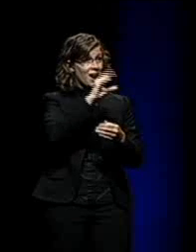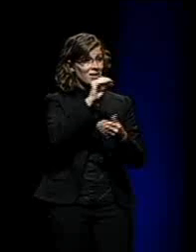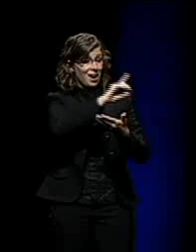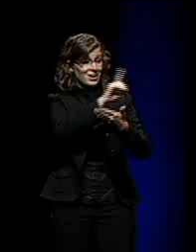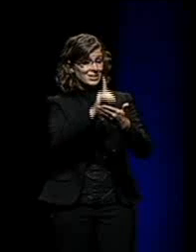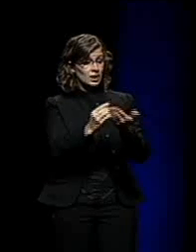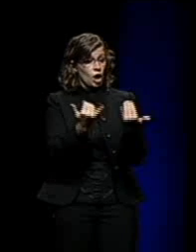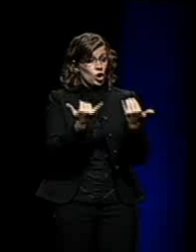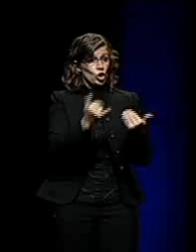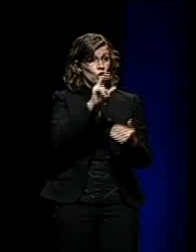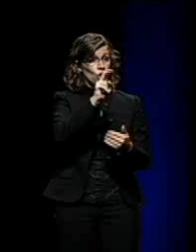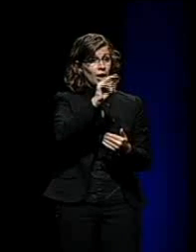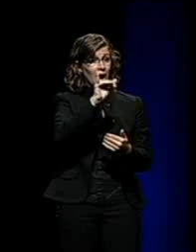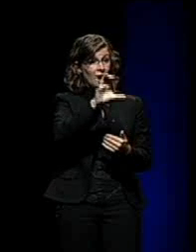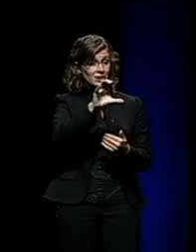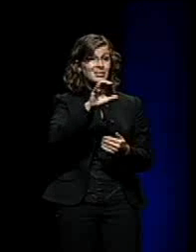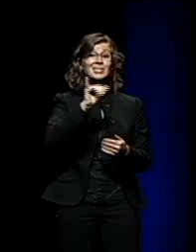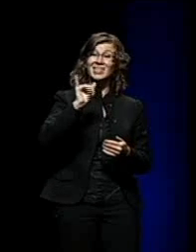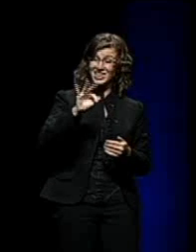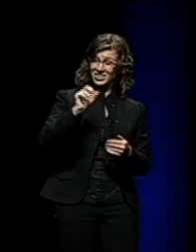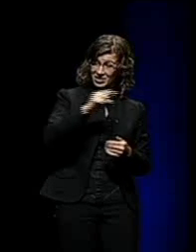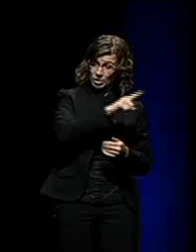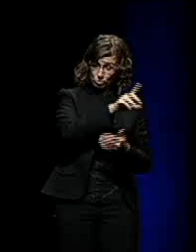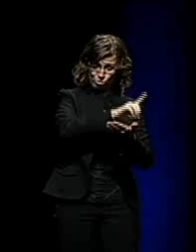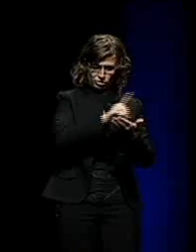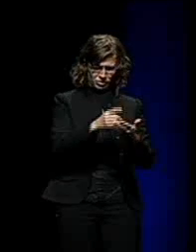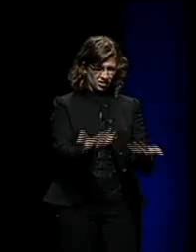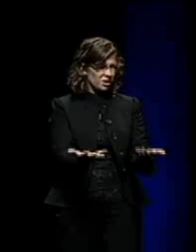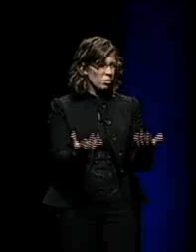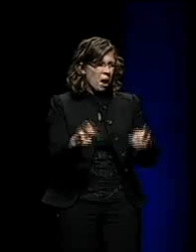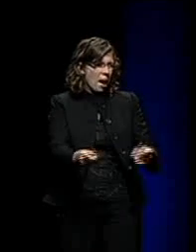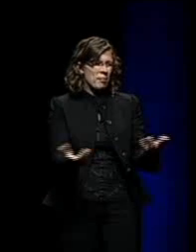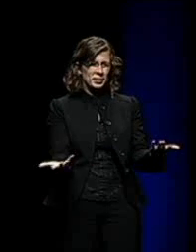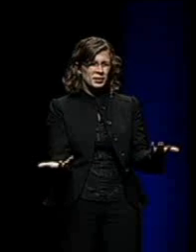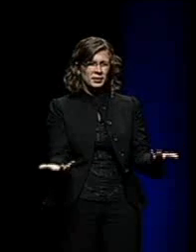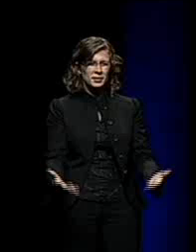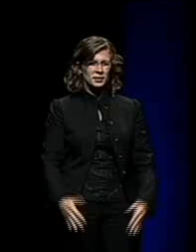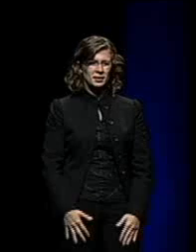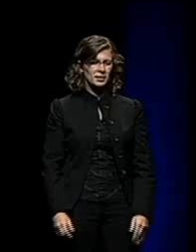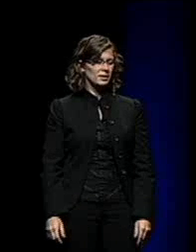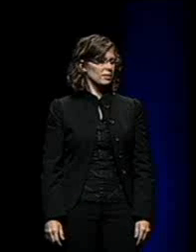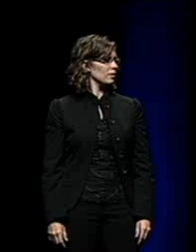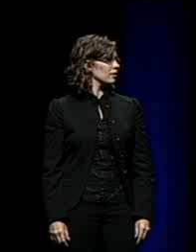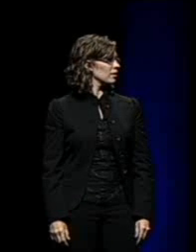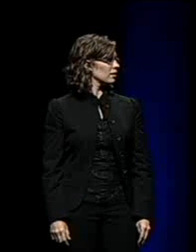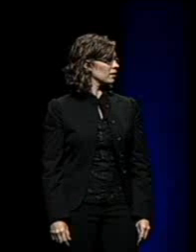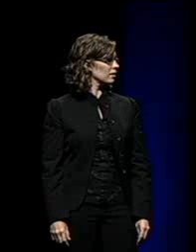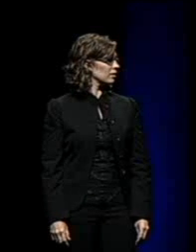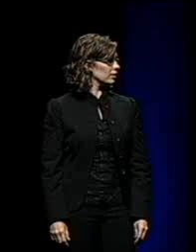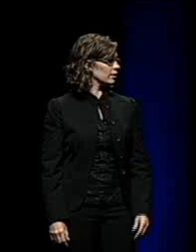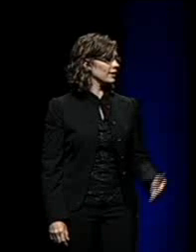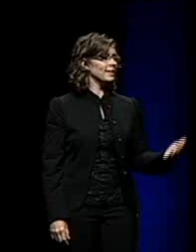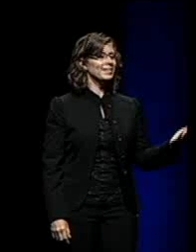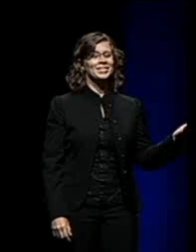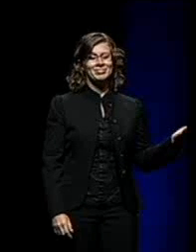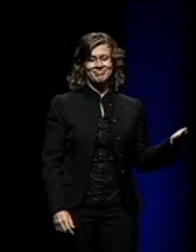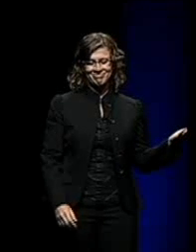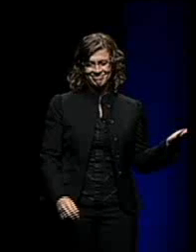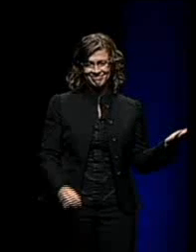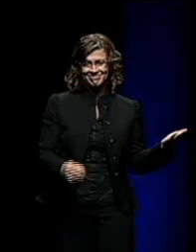what happened? No. our company came in